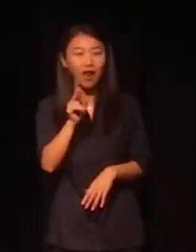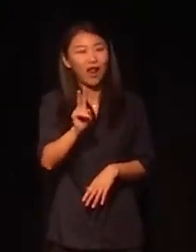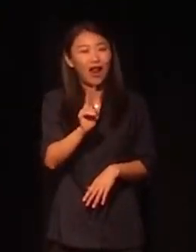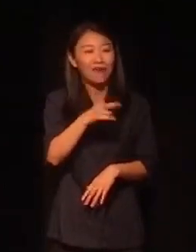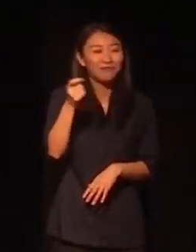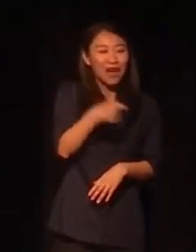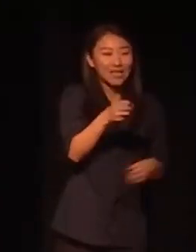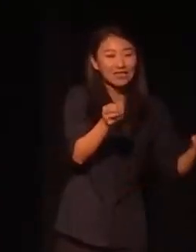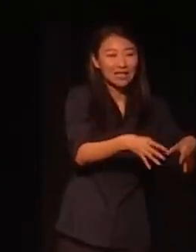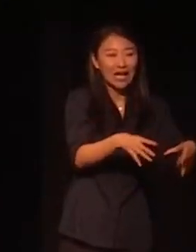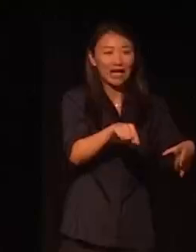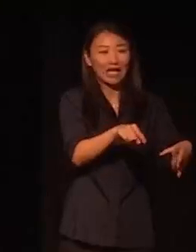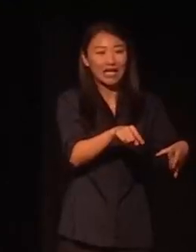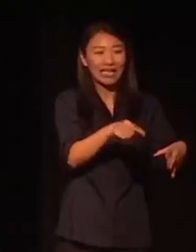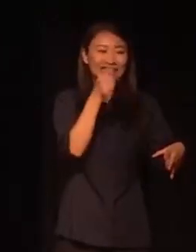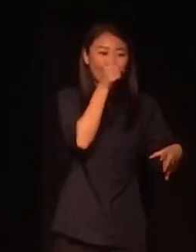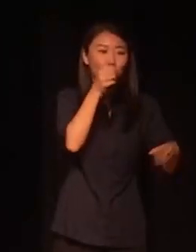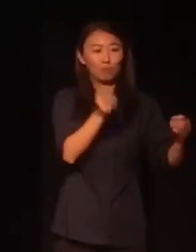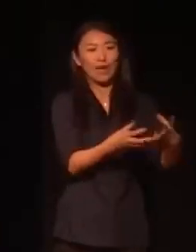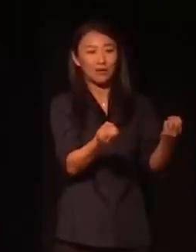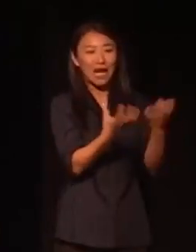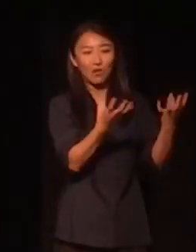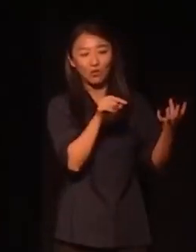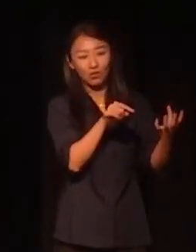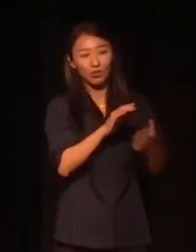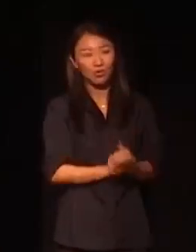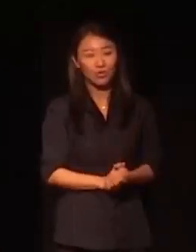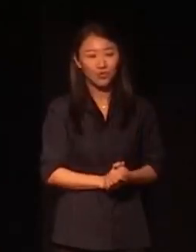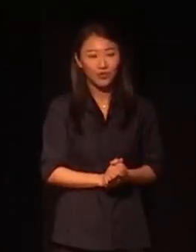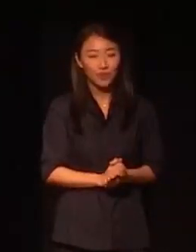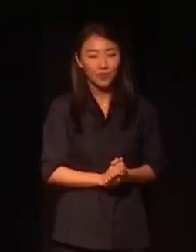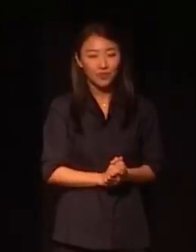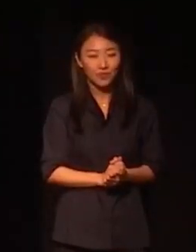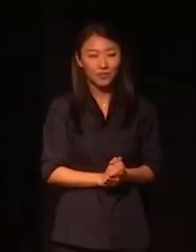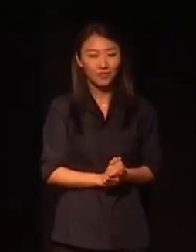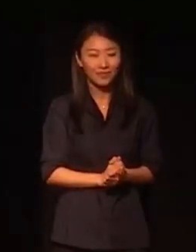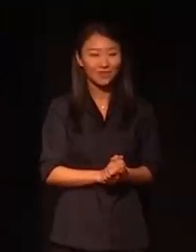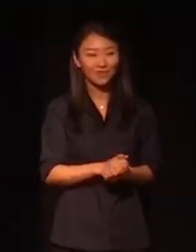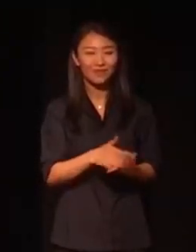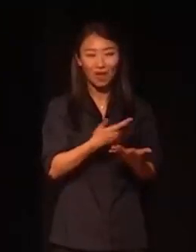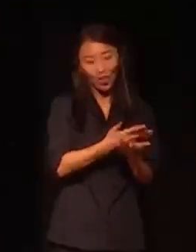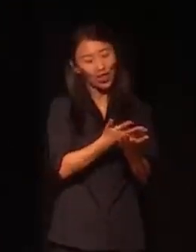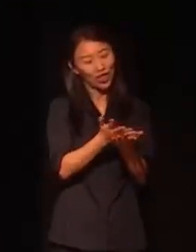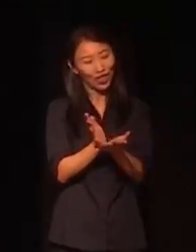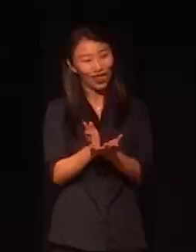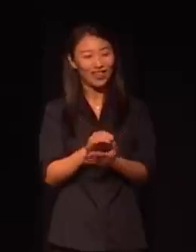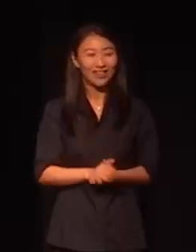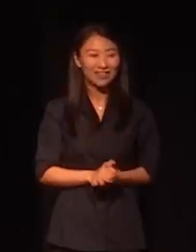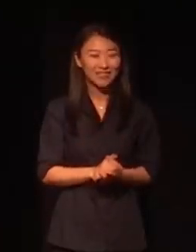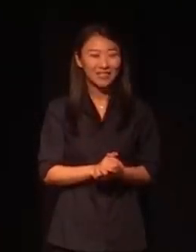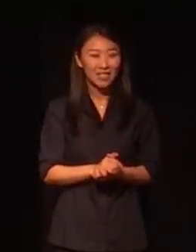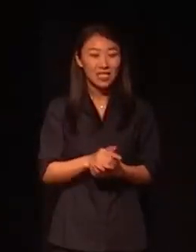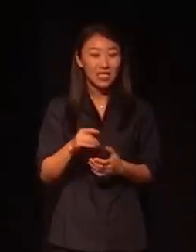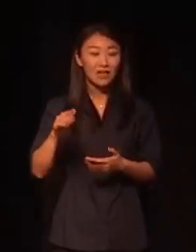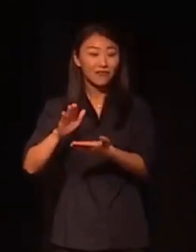quick frying. That would be you bao, quick fry clam, and so on. And then another word